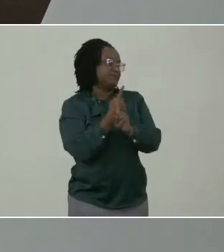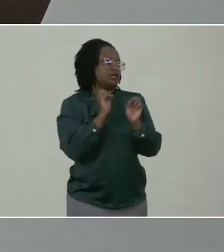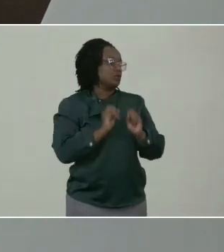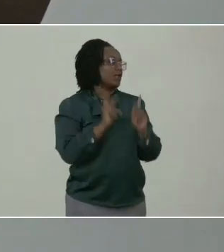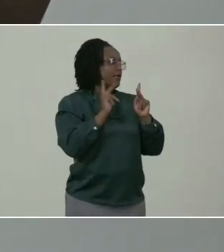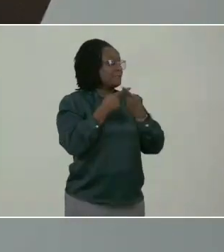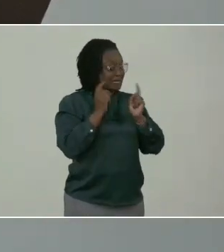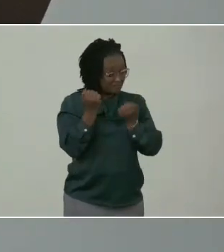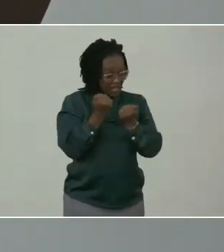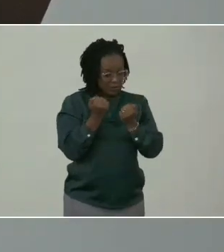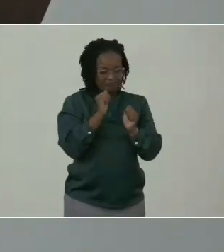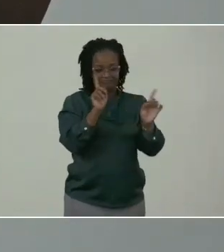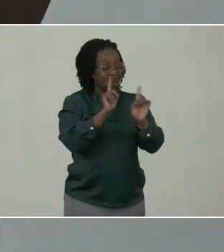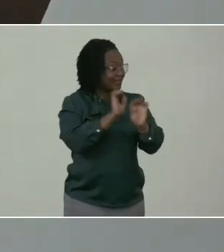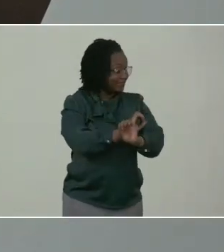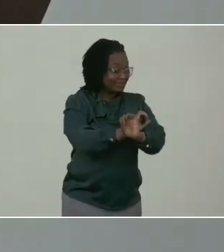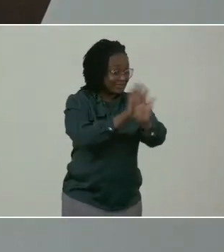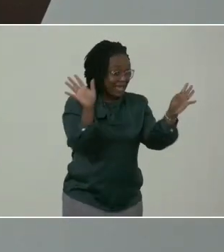Is that clear?